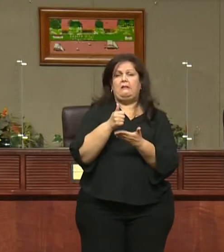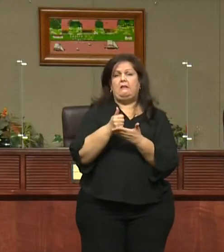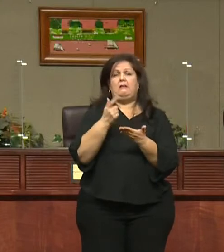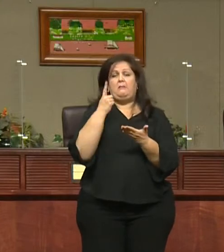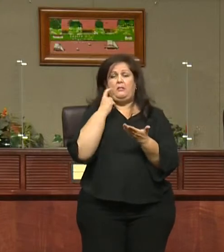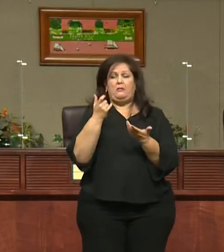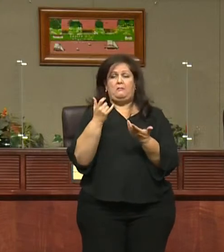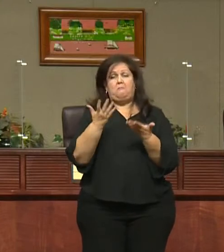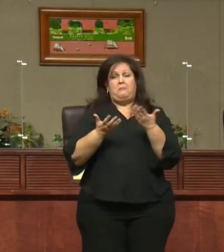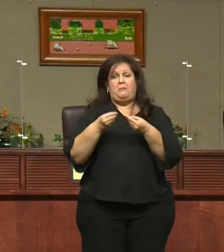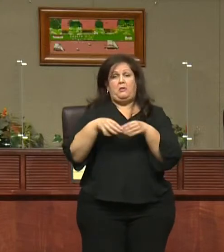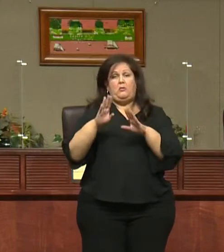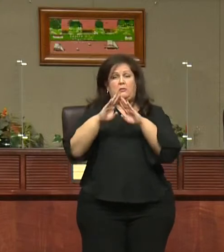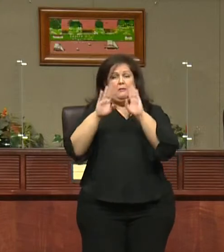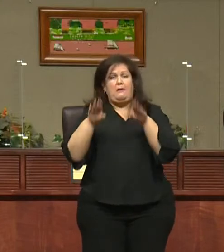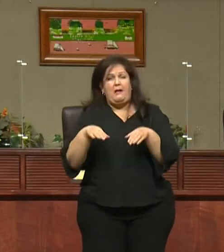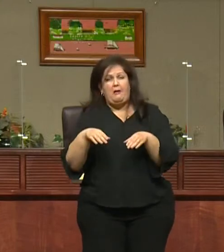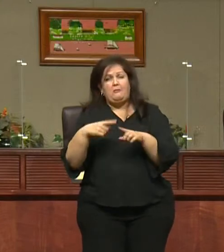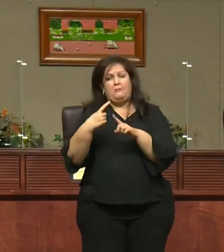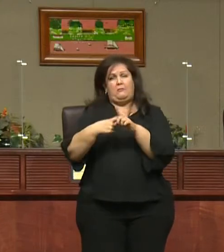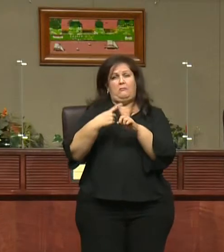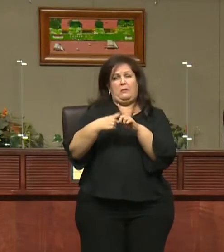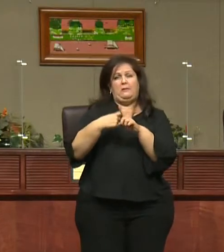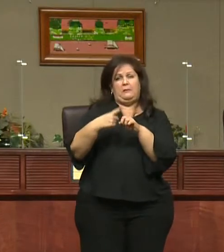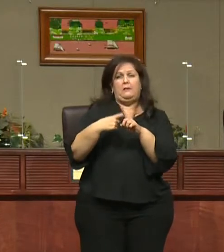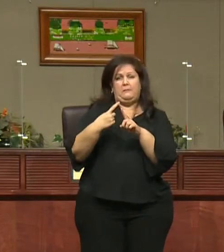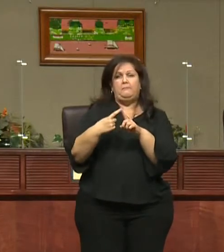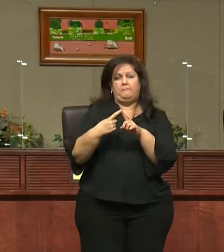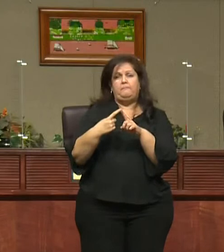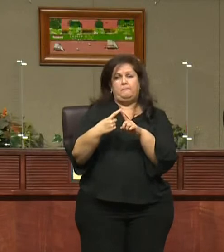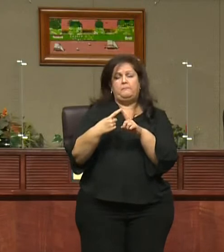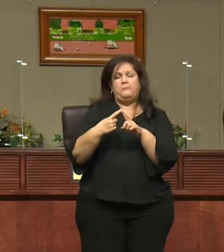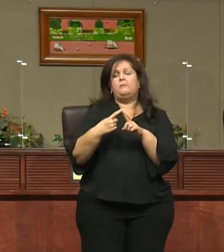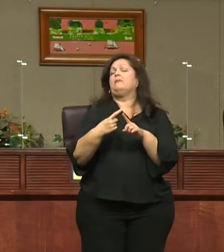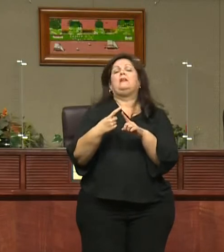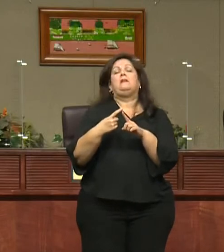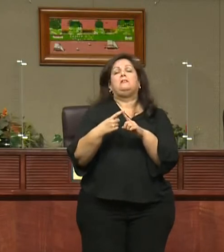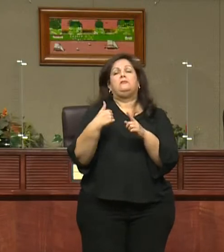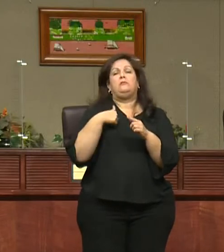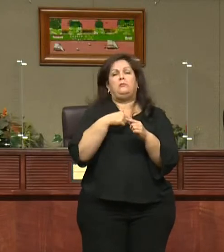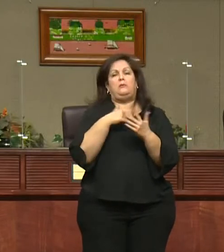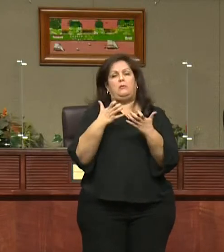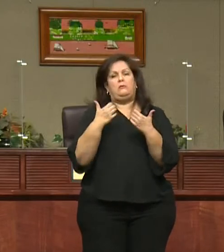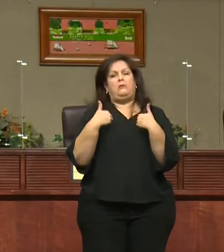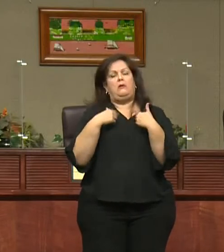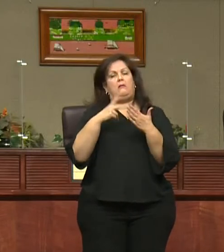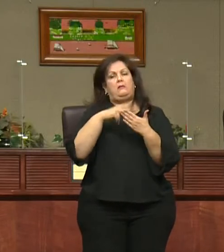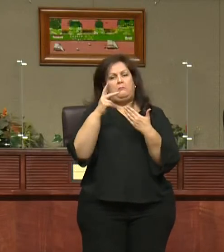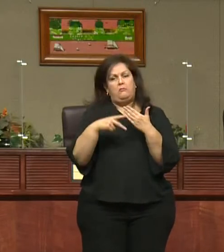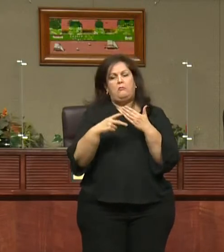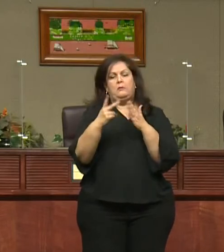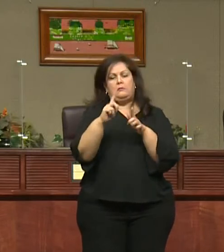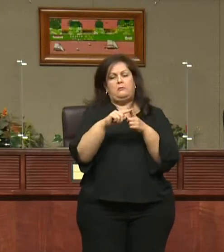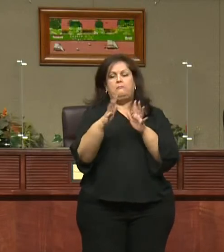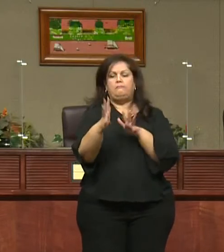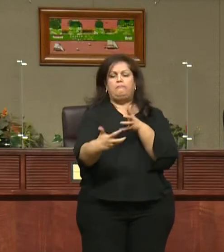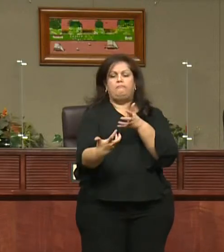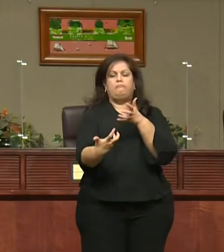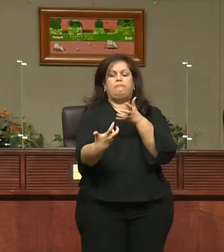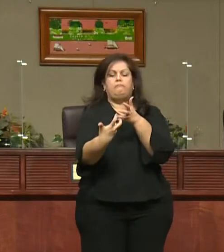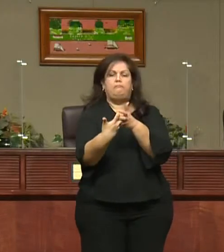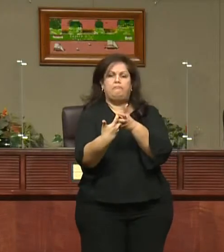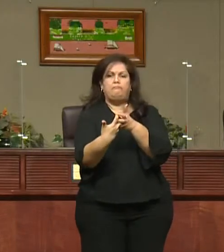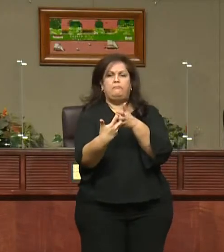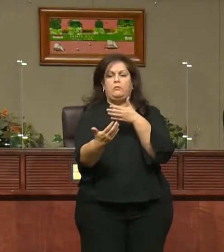eviction. We have primarily through our programs aligned them to provide